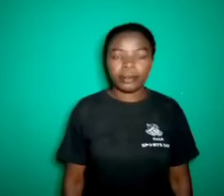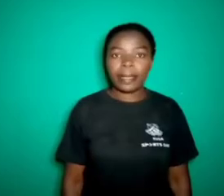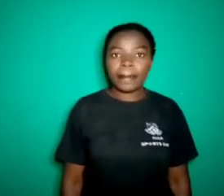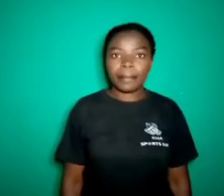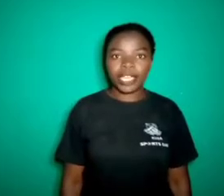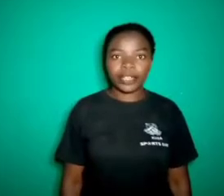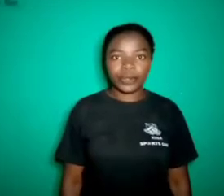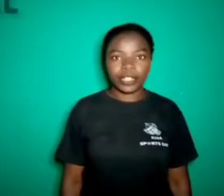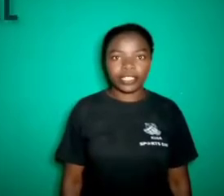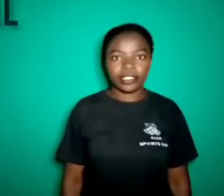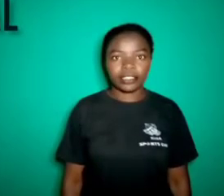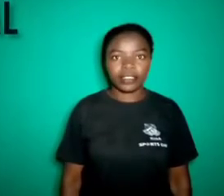Pedal,